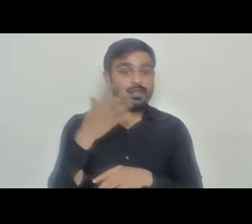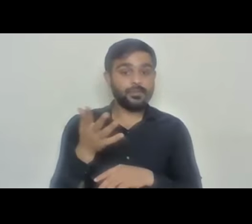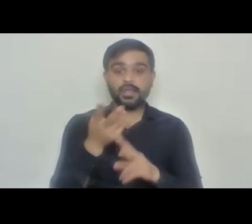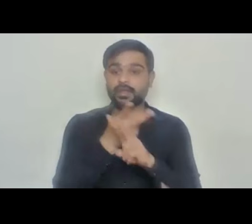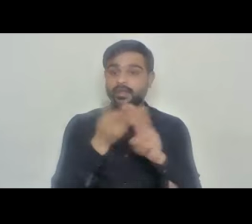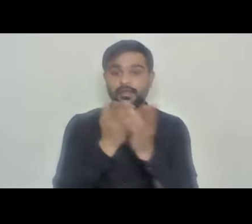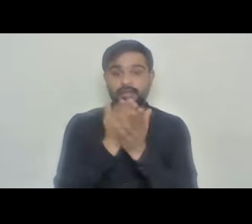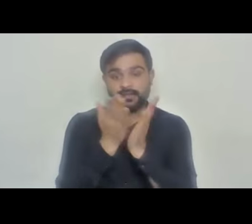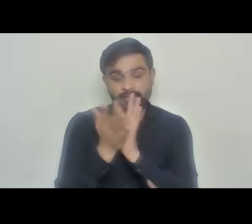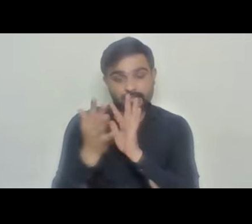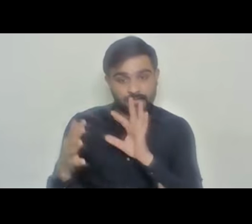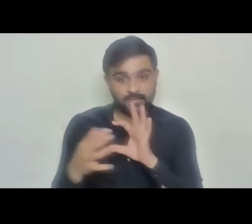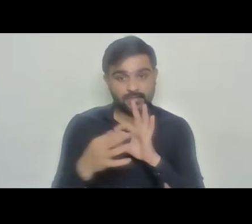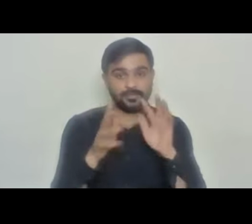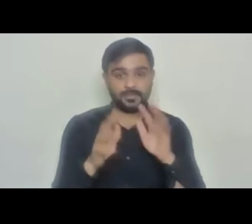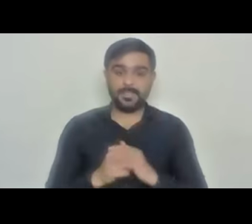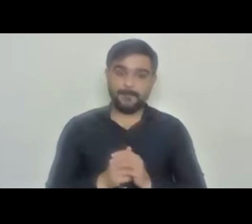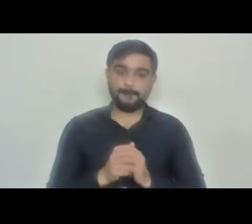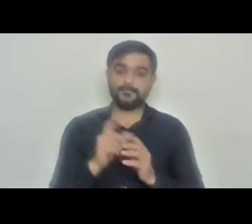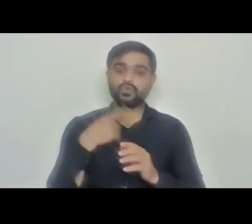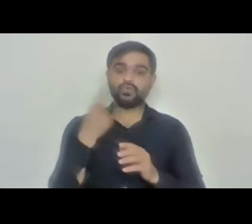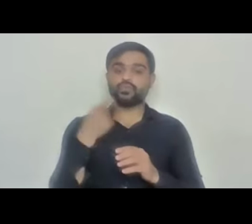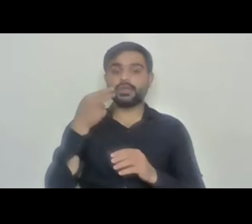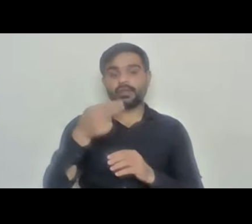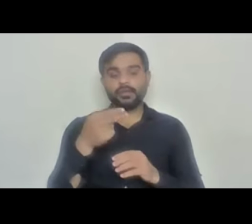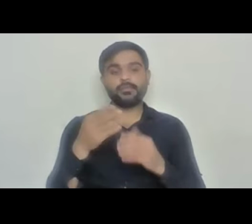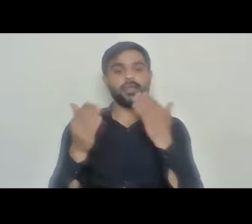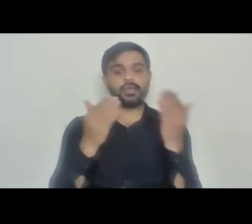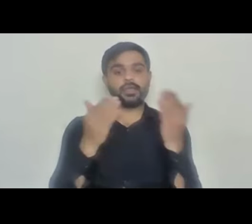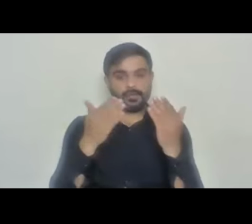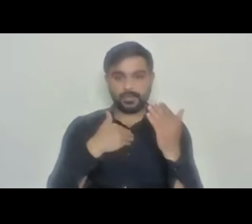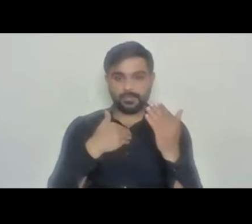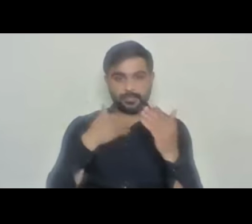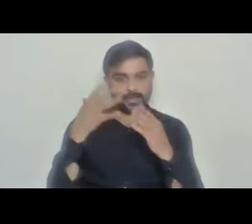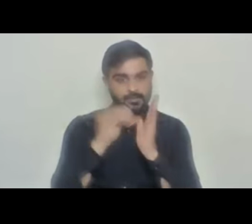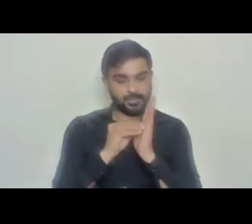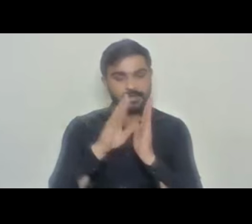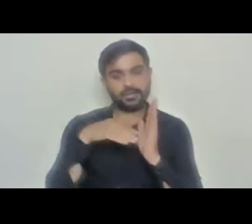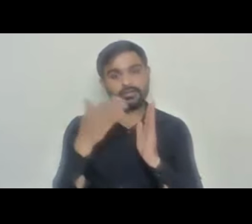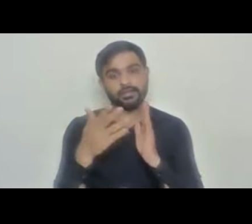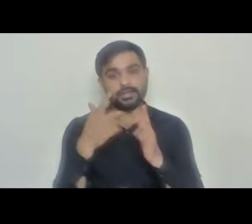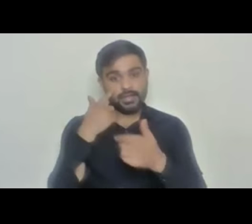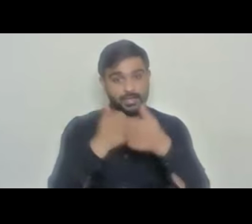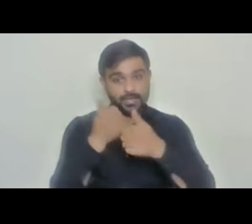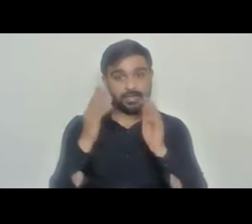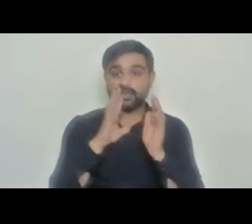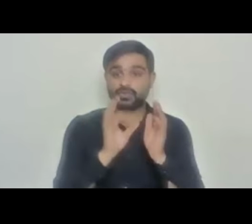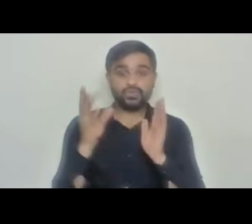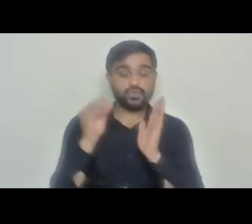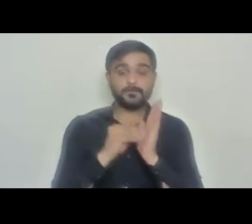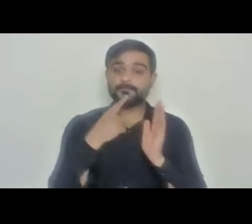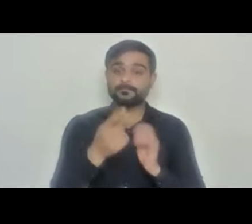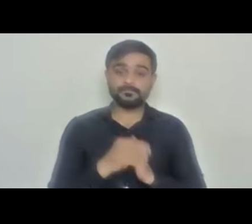of tests for that. Those are called tests for comparison of means. Then there are tests which actually tell